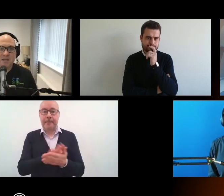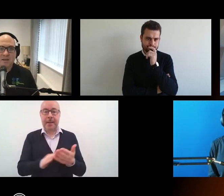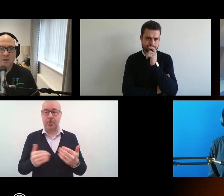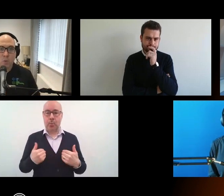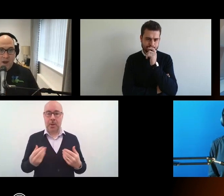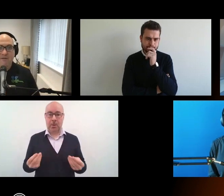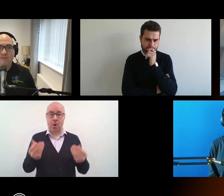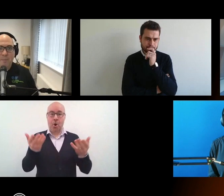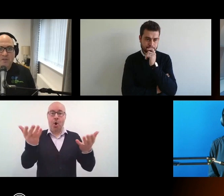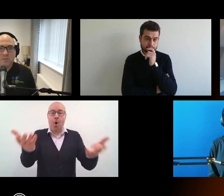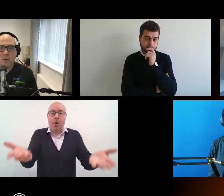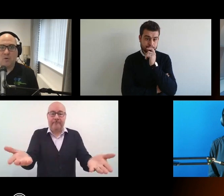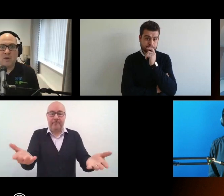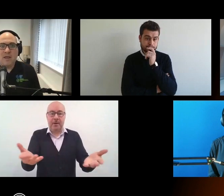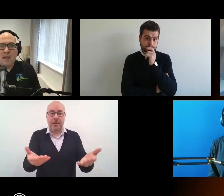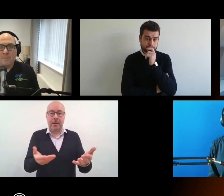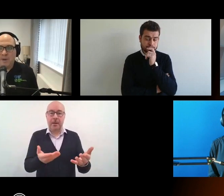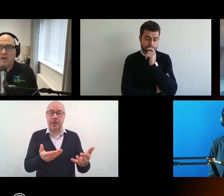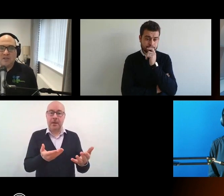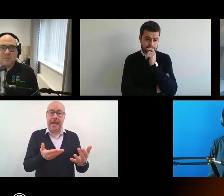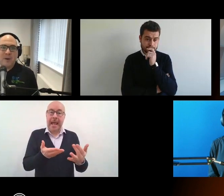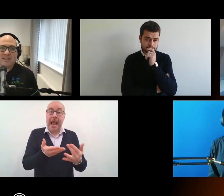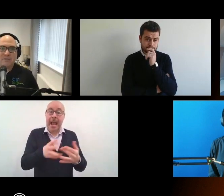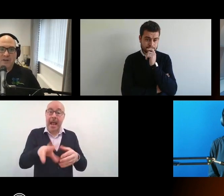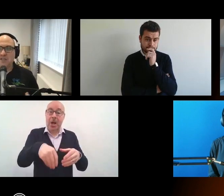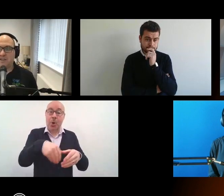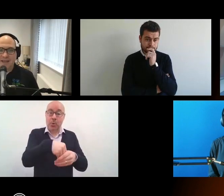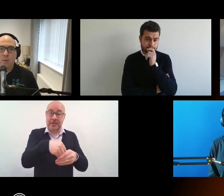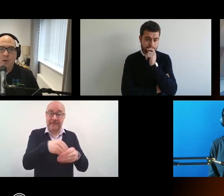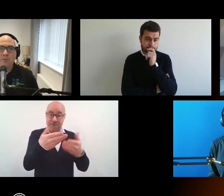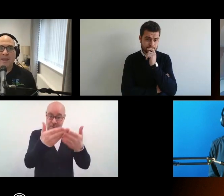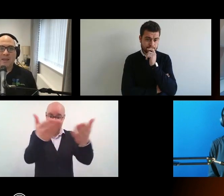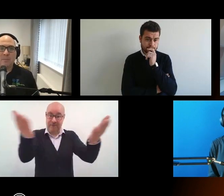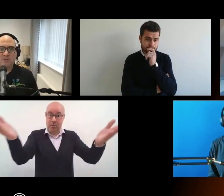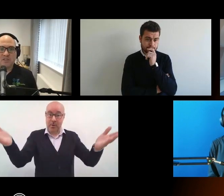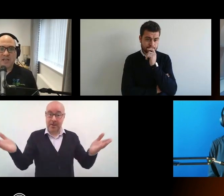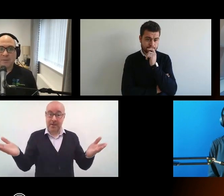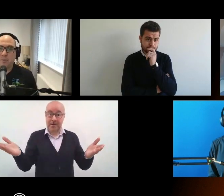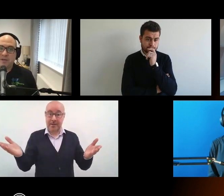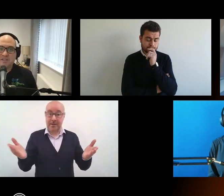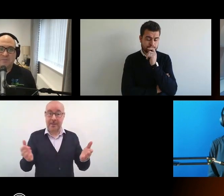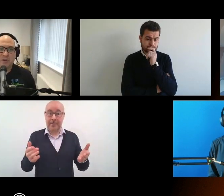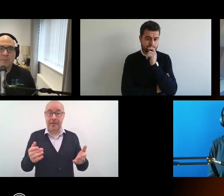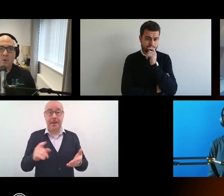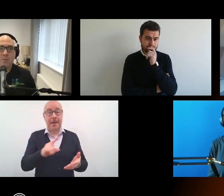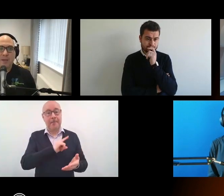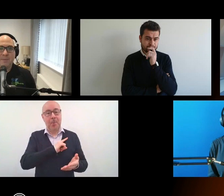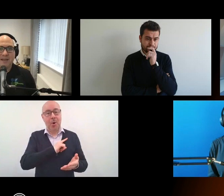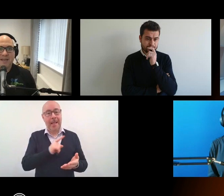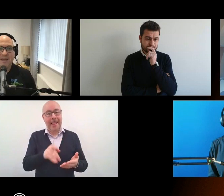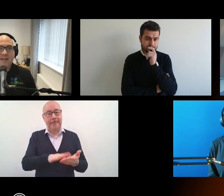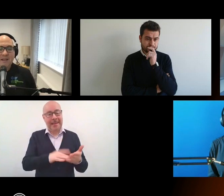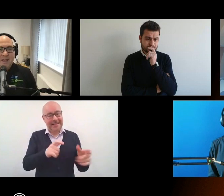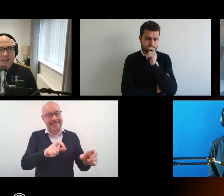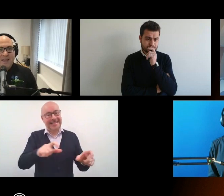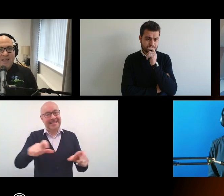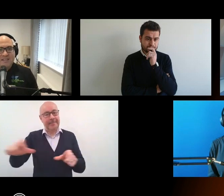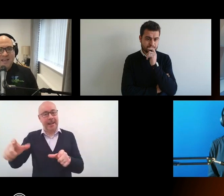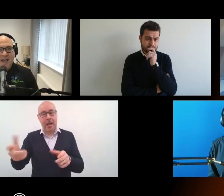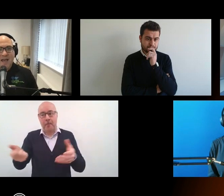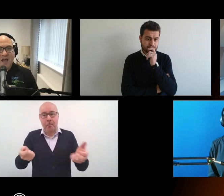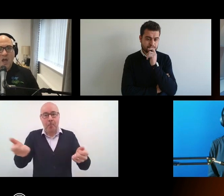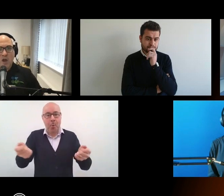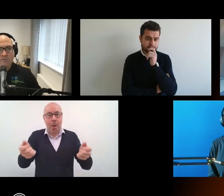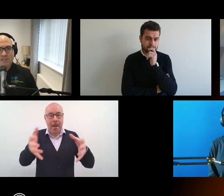everybody wherever possible. Because by definition, that will make it more sustainable because it's bringing more people in.